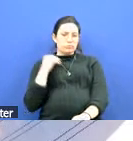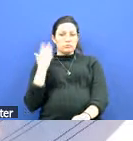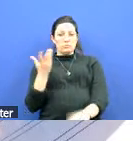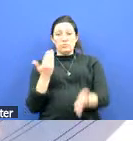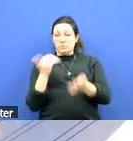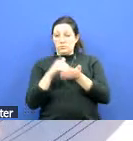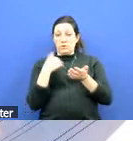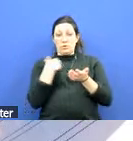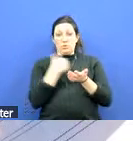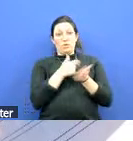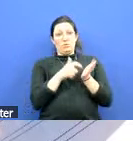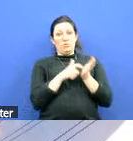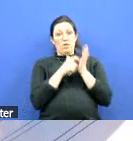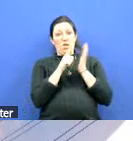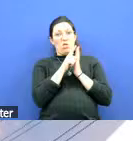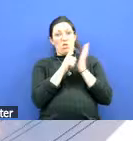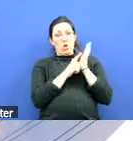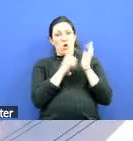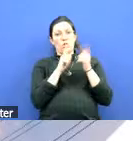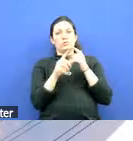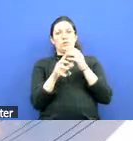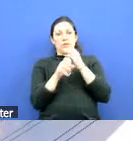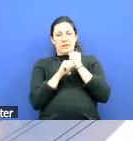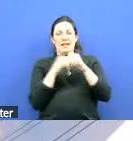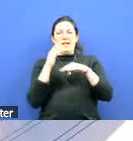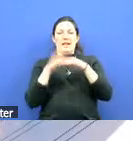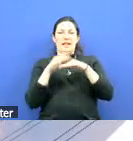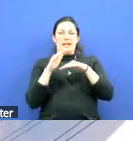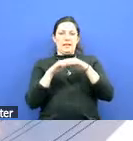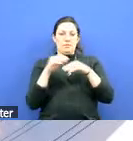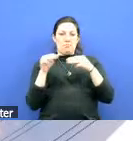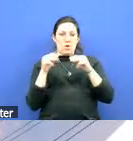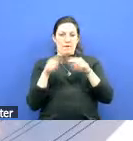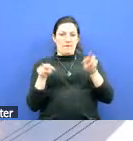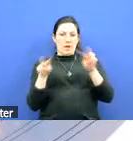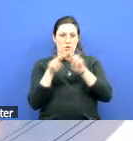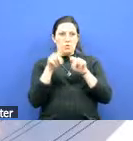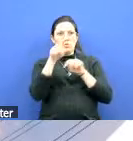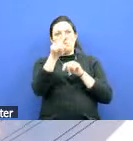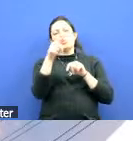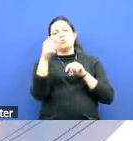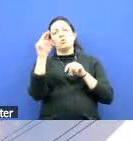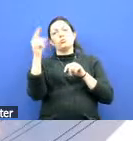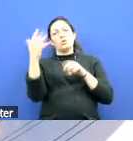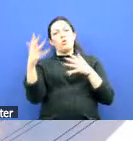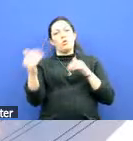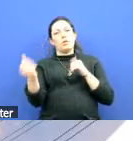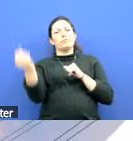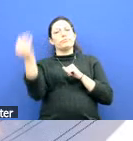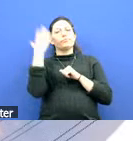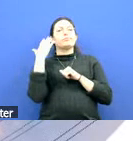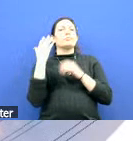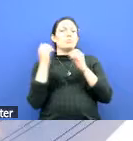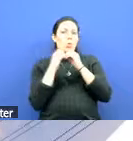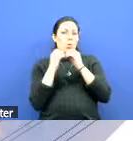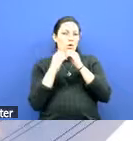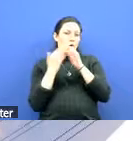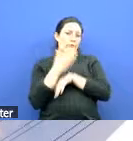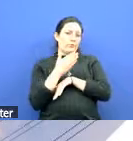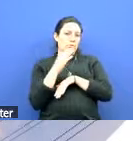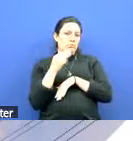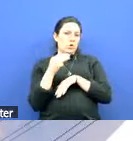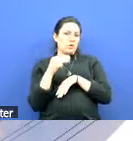we're required by law to get at least fair market value. So they've exceeded fair market value in her opinion.